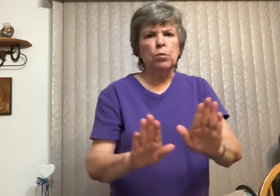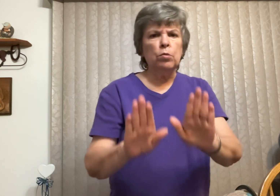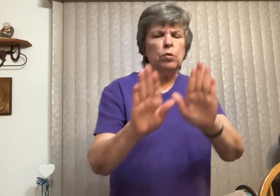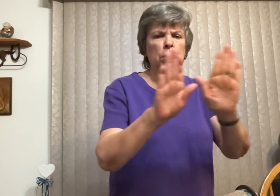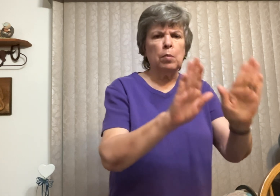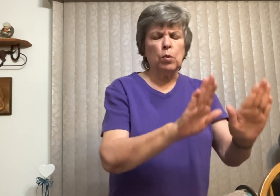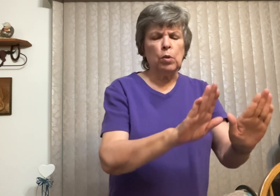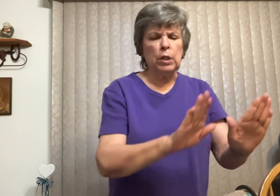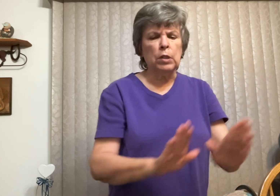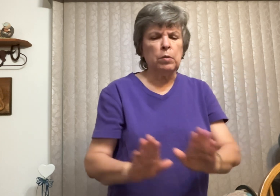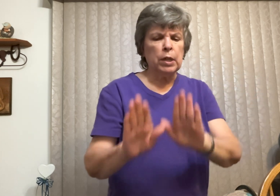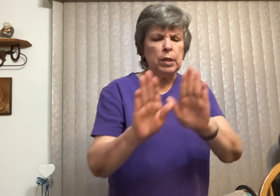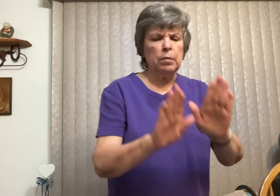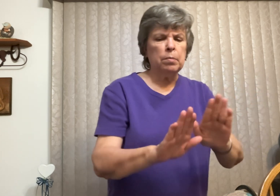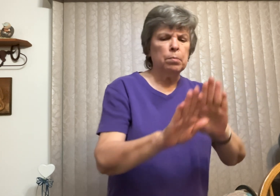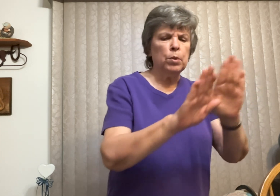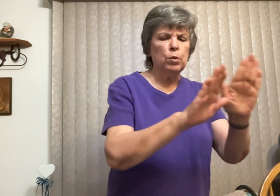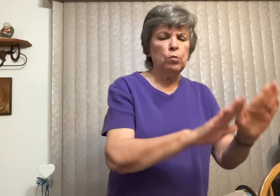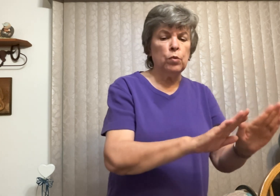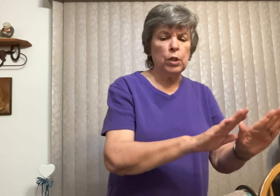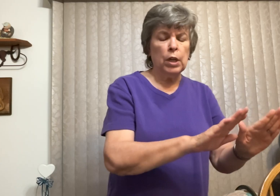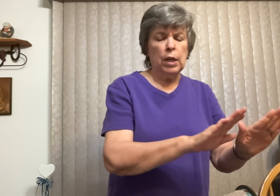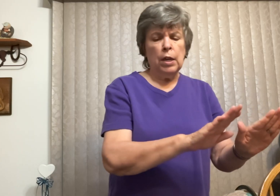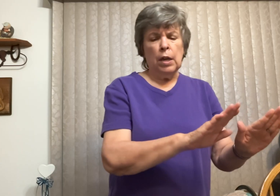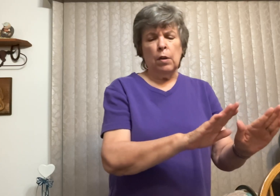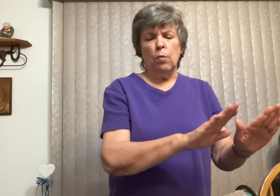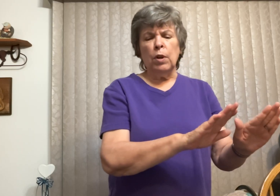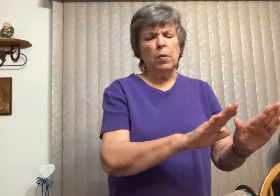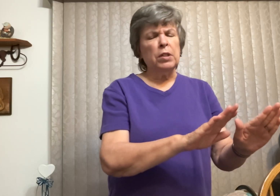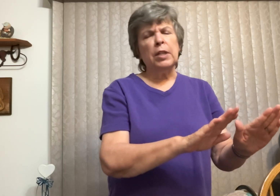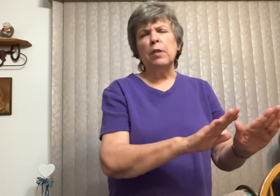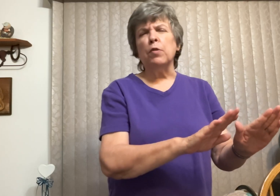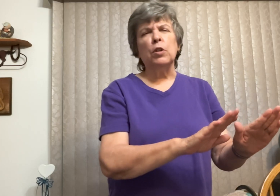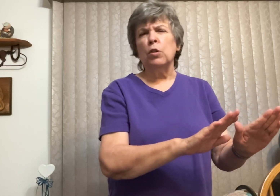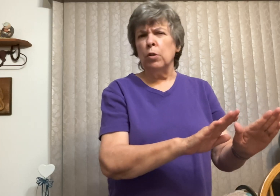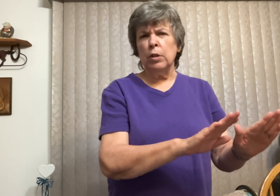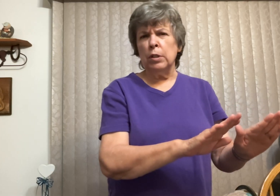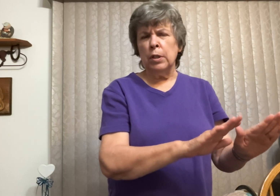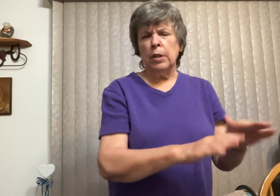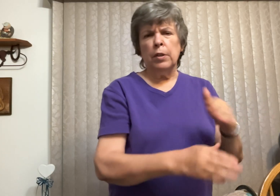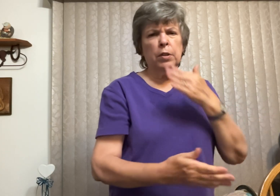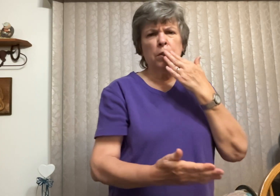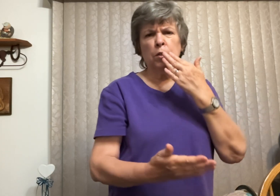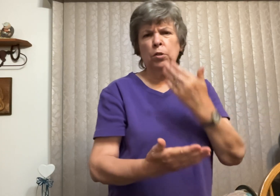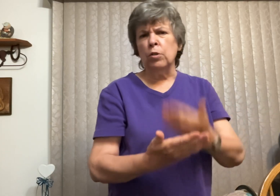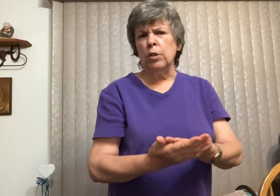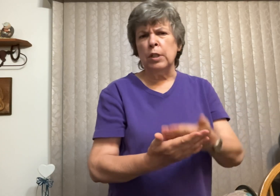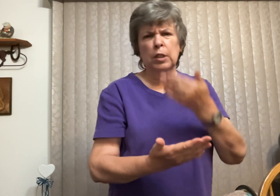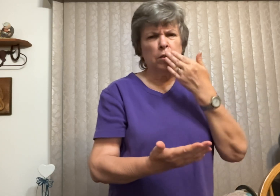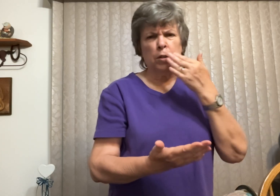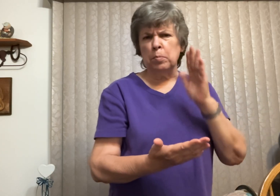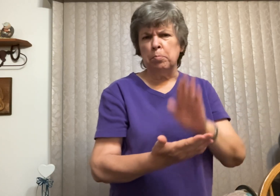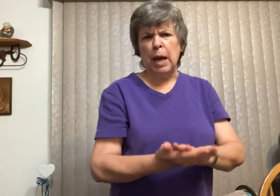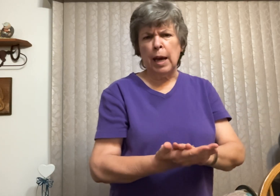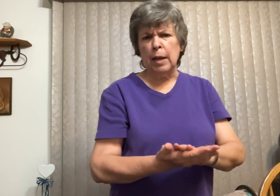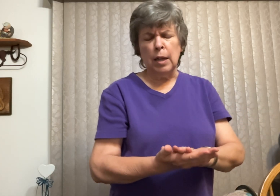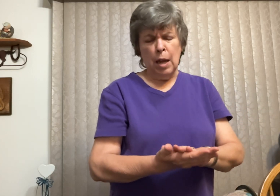moved, I'm rolling it away, moved. We don't want to say for good. This is good and this is bad,